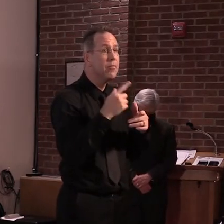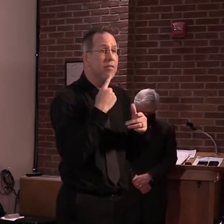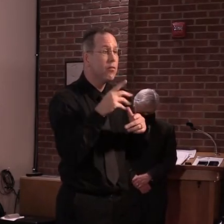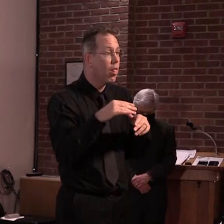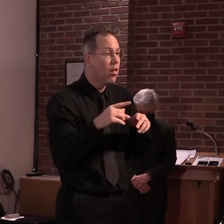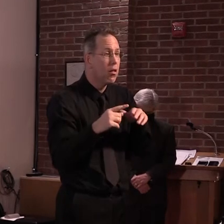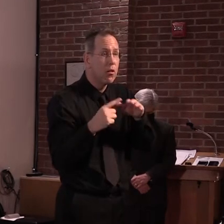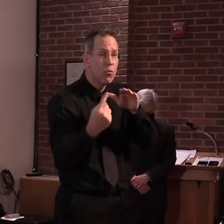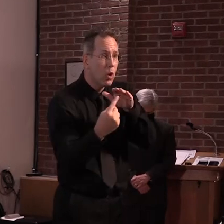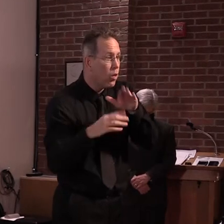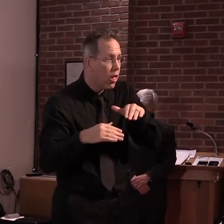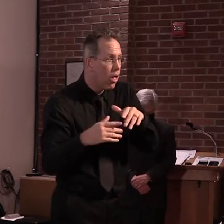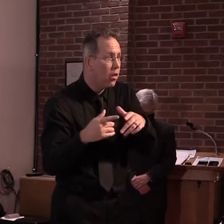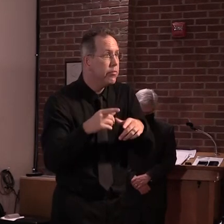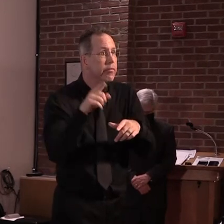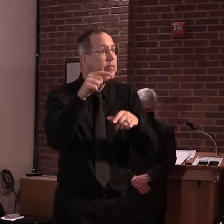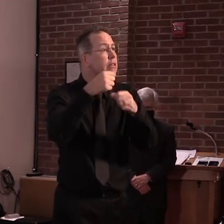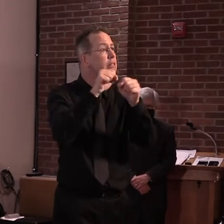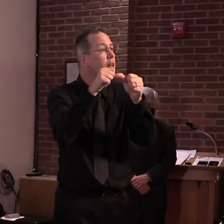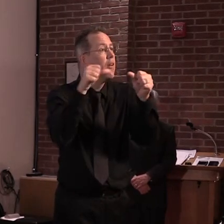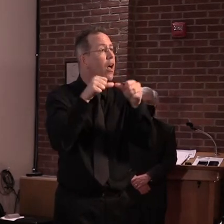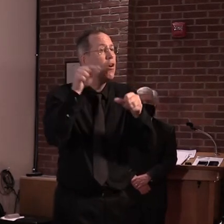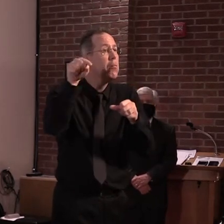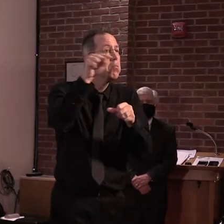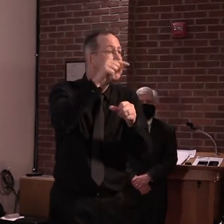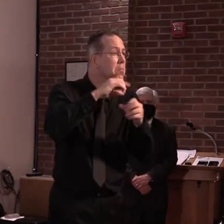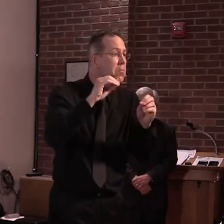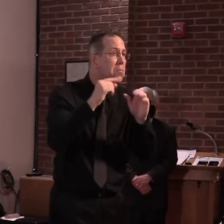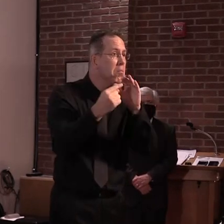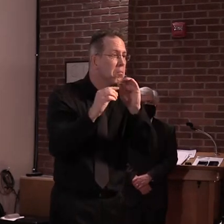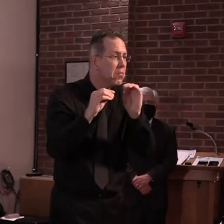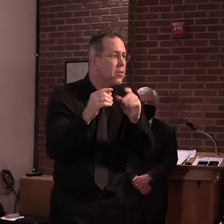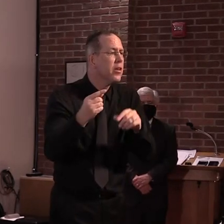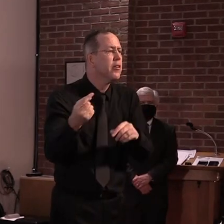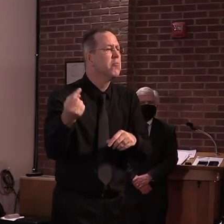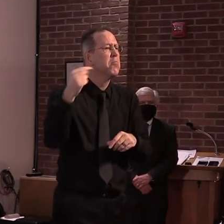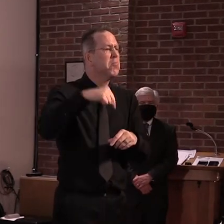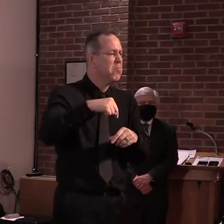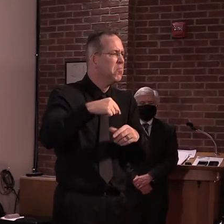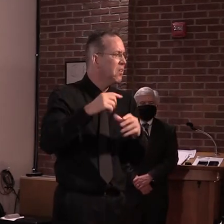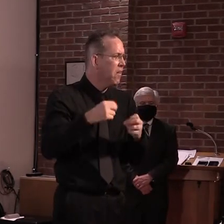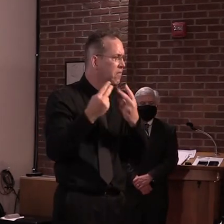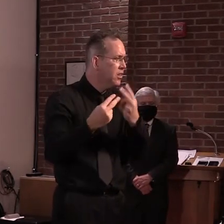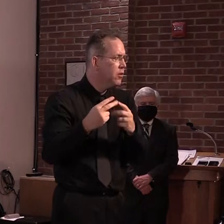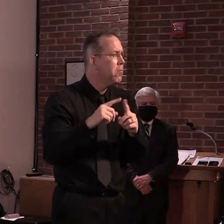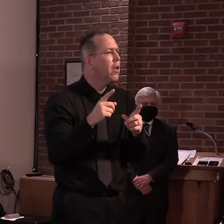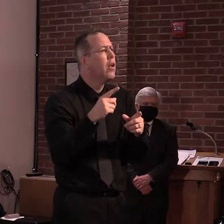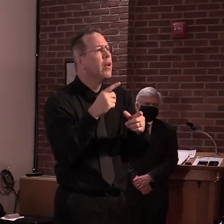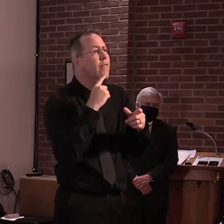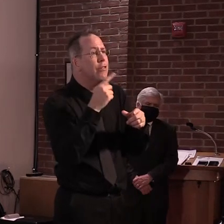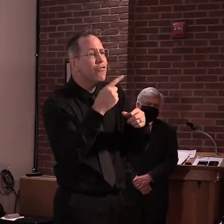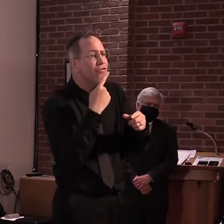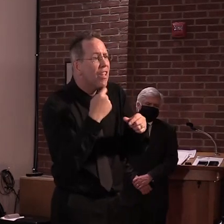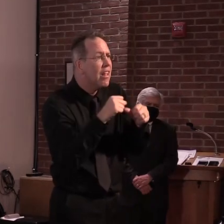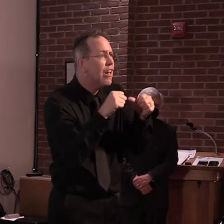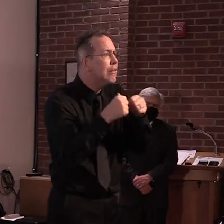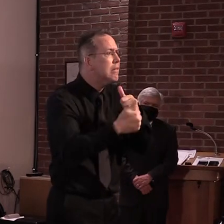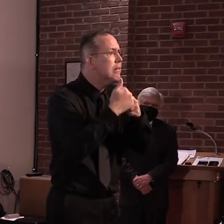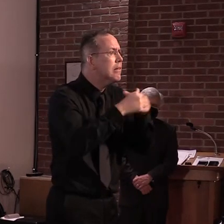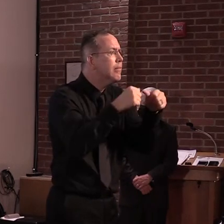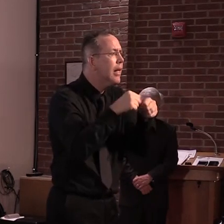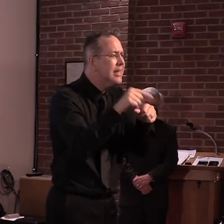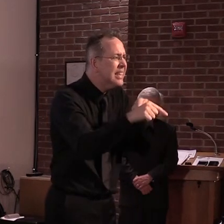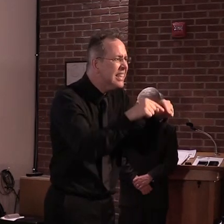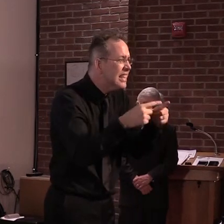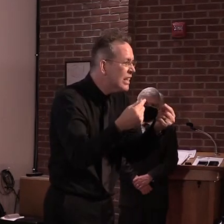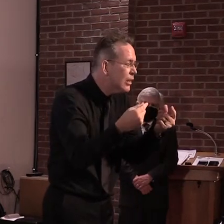now as of Monday, that second step will be available that provides a revised quarantine for all individuals in the